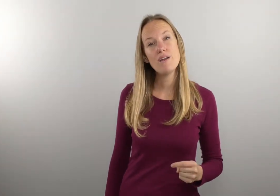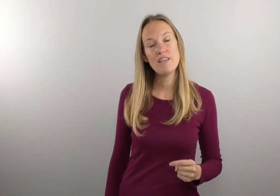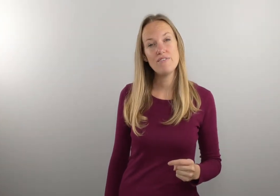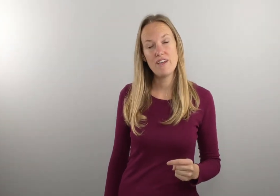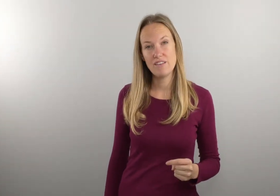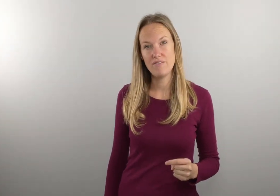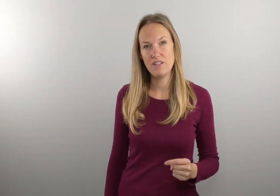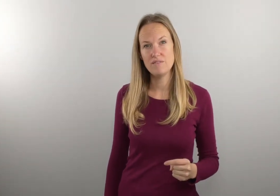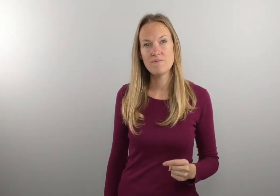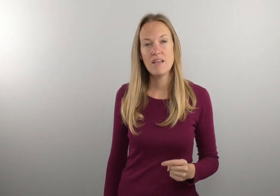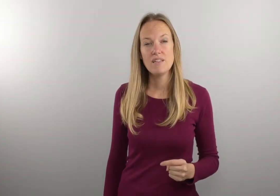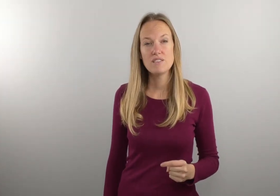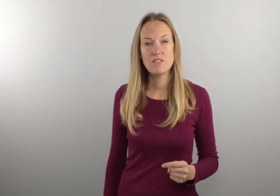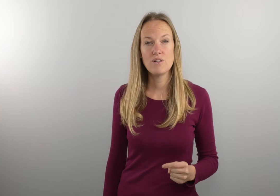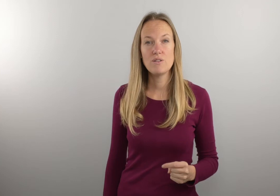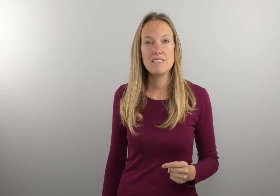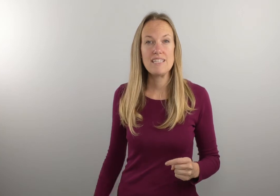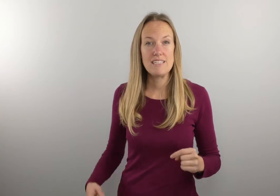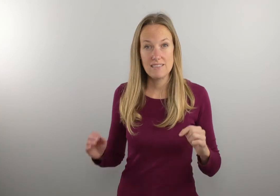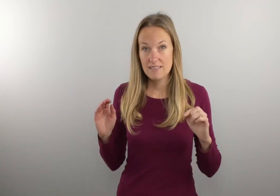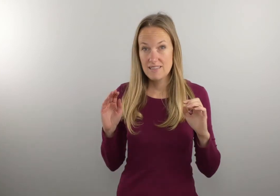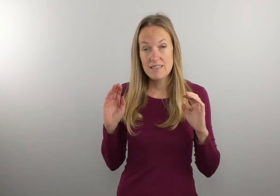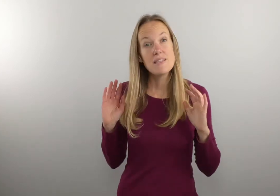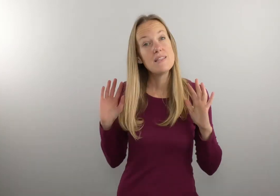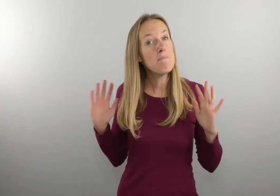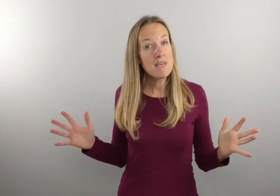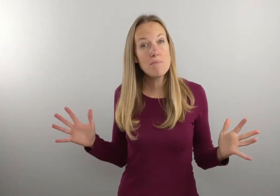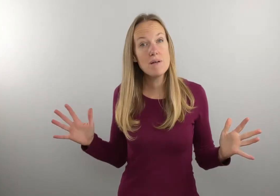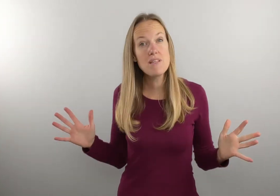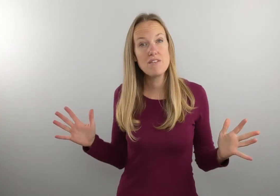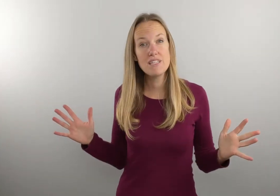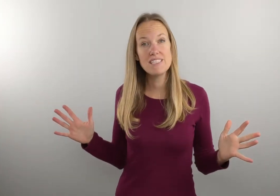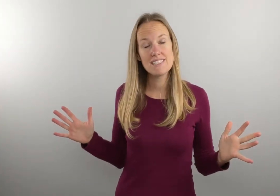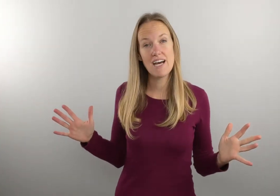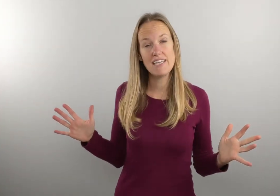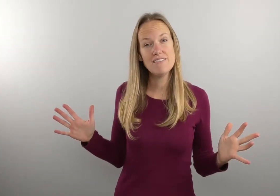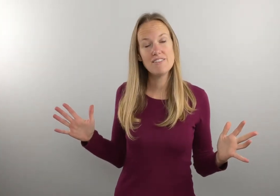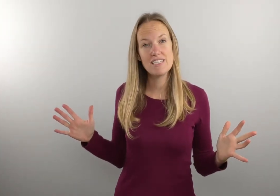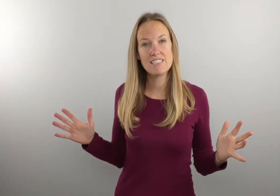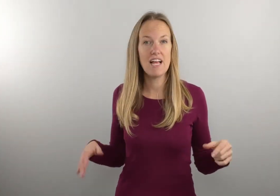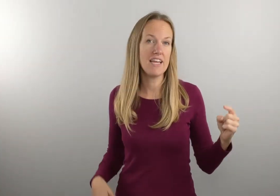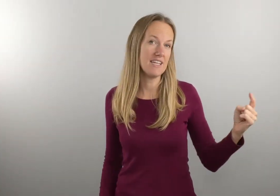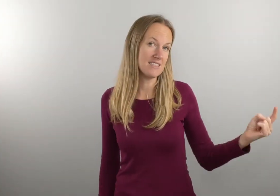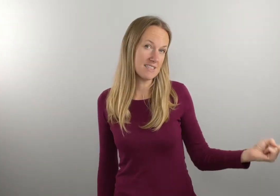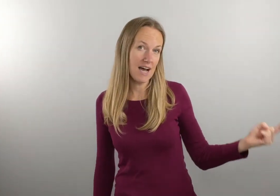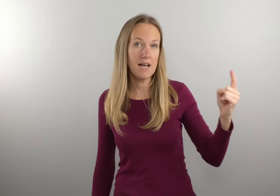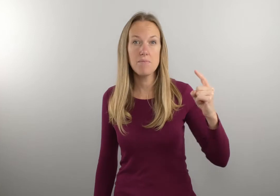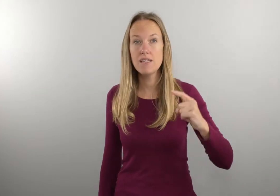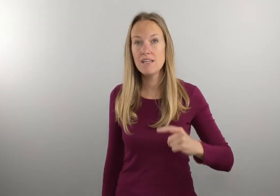ye faithful." So the minimum that you need to sign for this line is come,